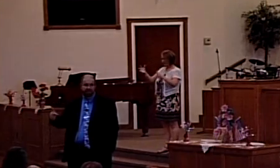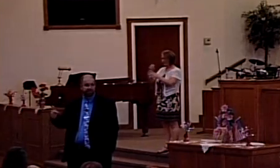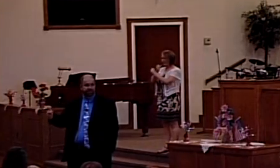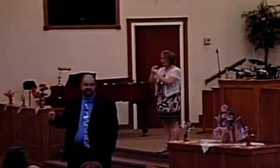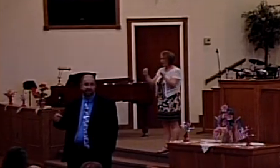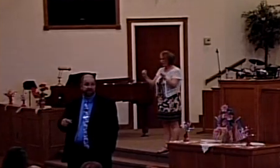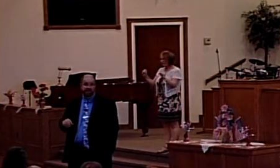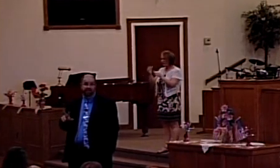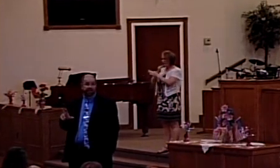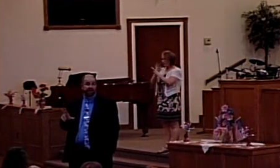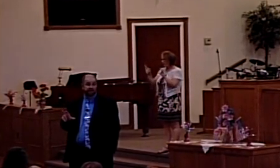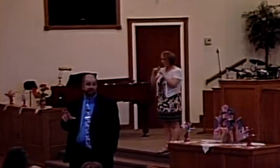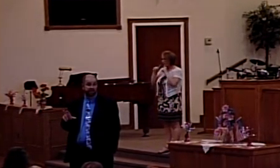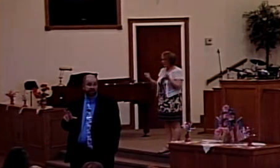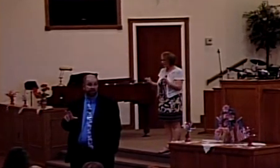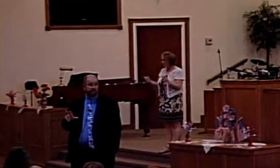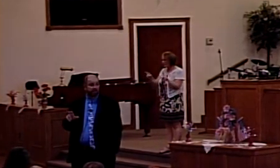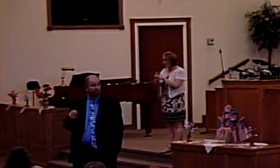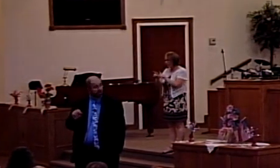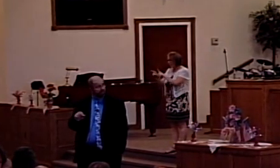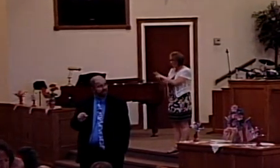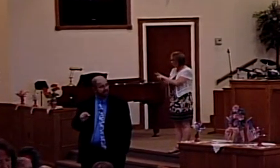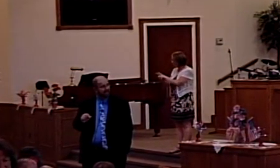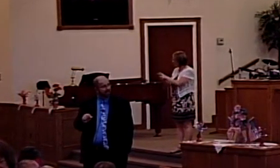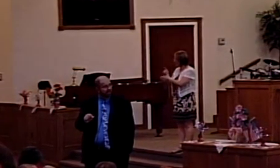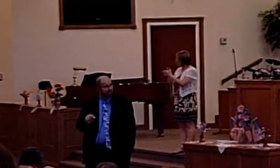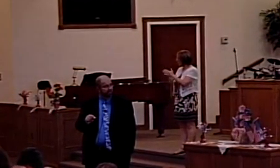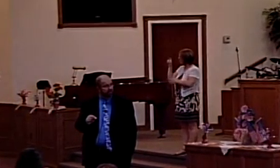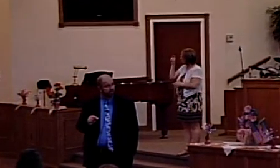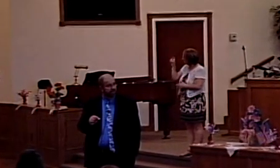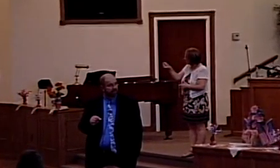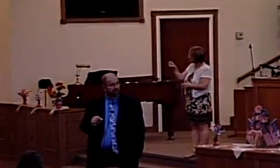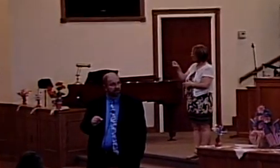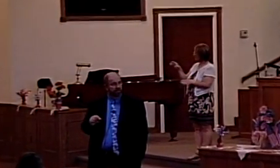and the freedom from sin, the same thing. What must I do?